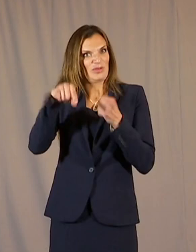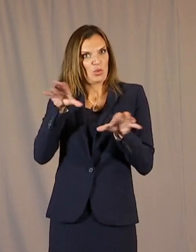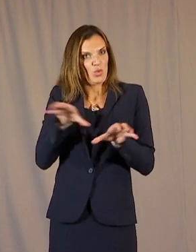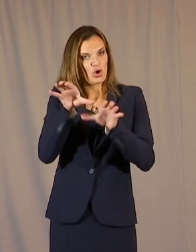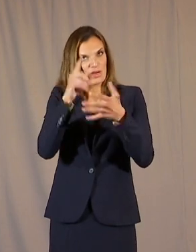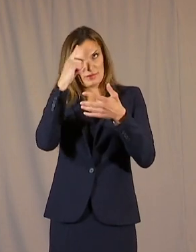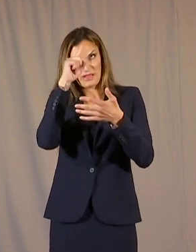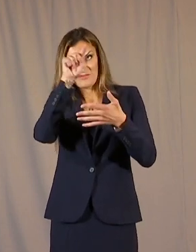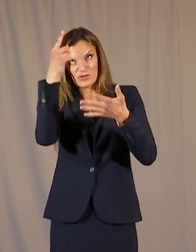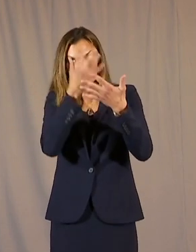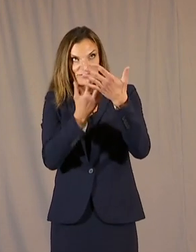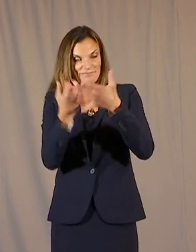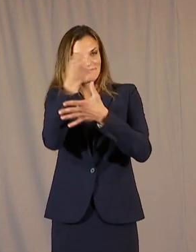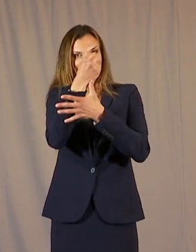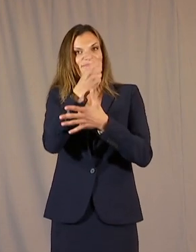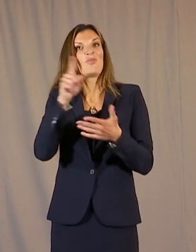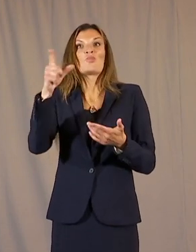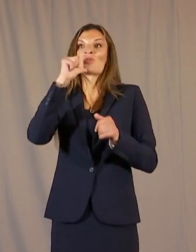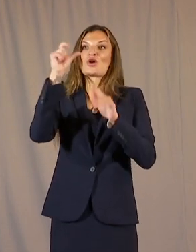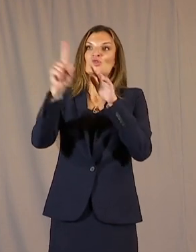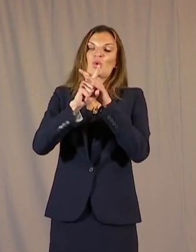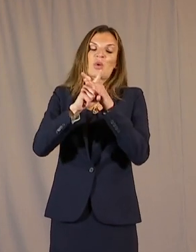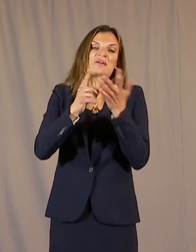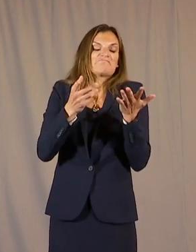of the work to help us move the ball.